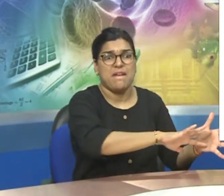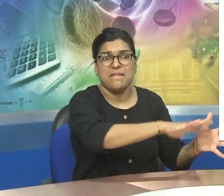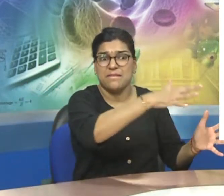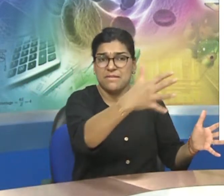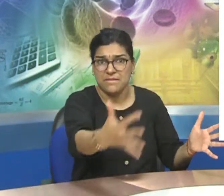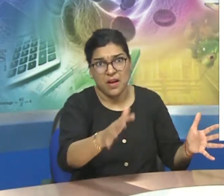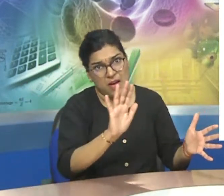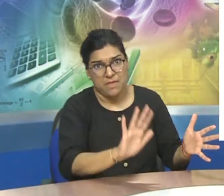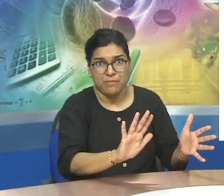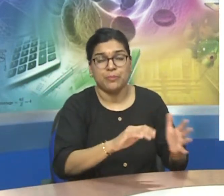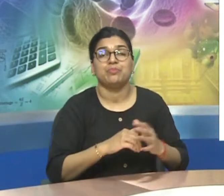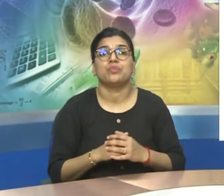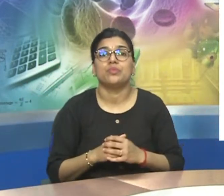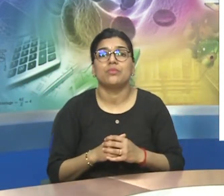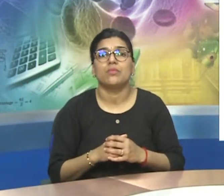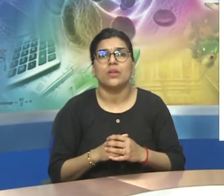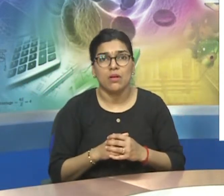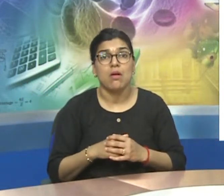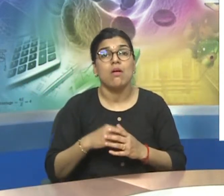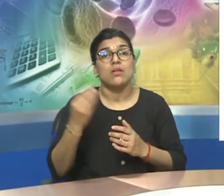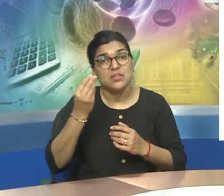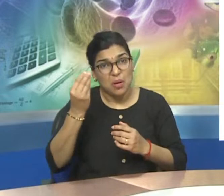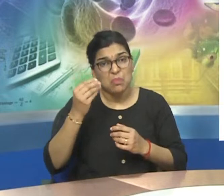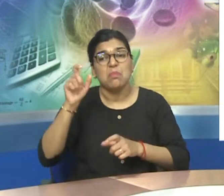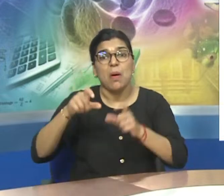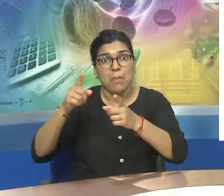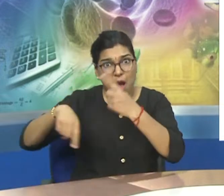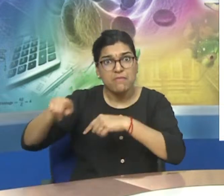because there is no one who looks after and